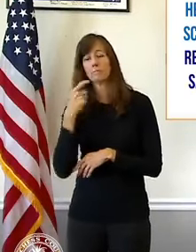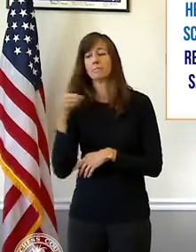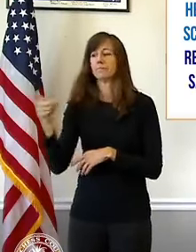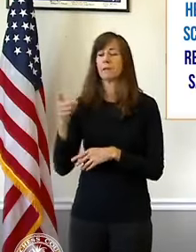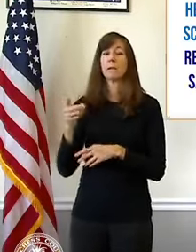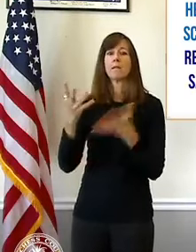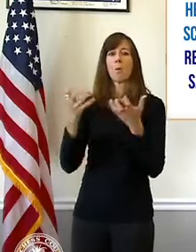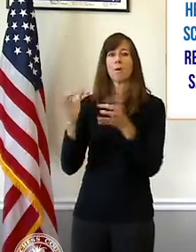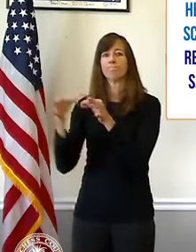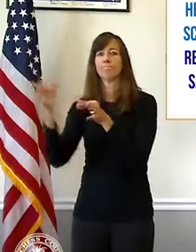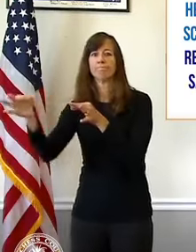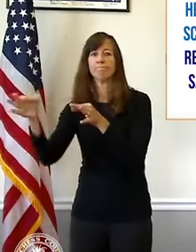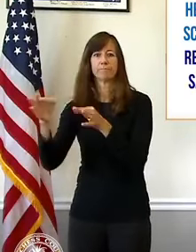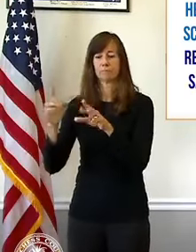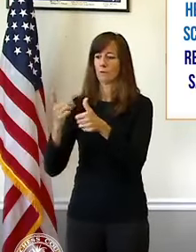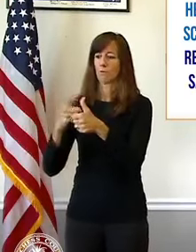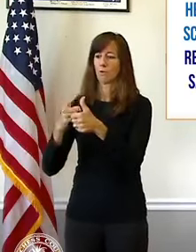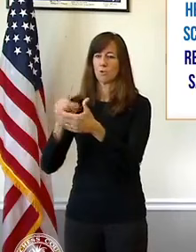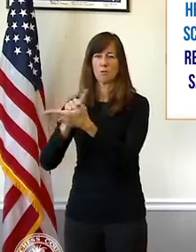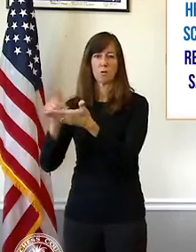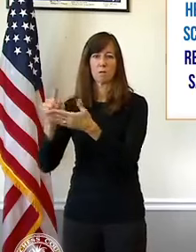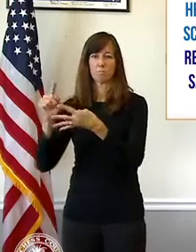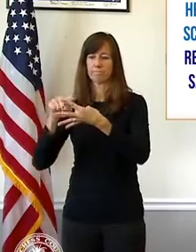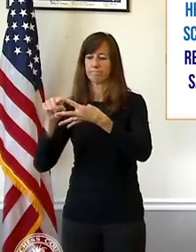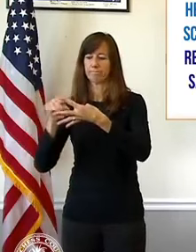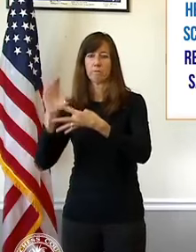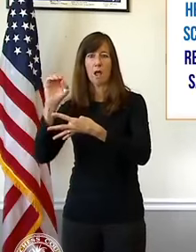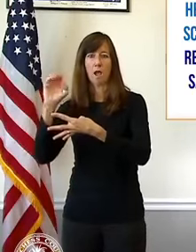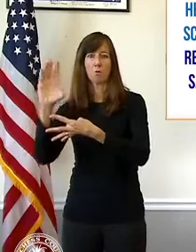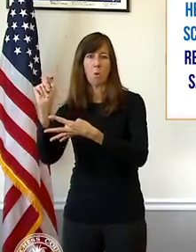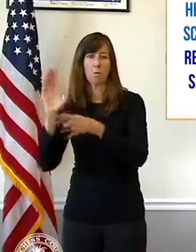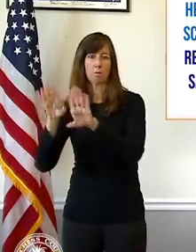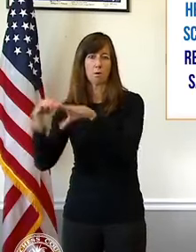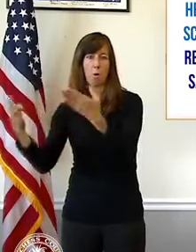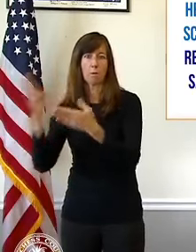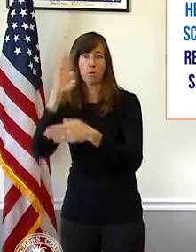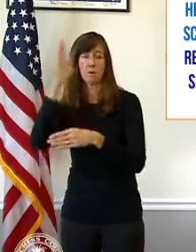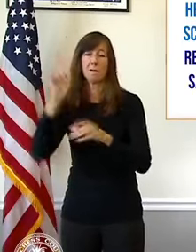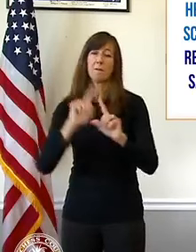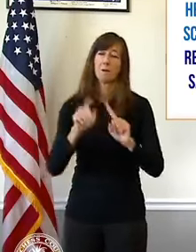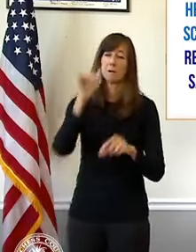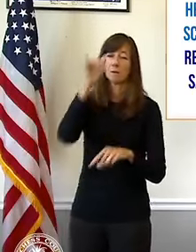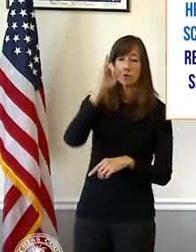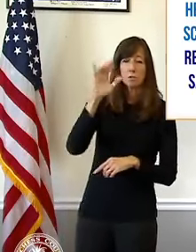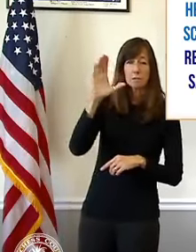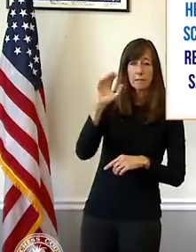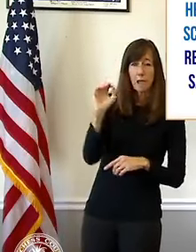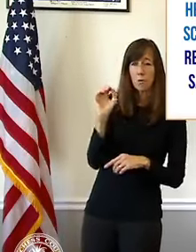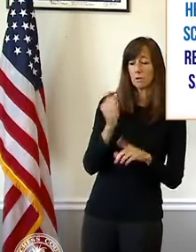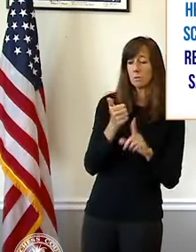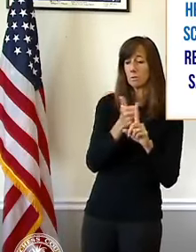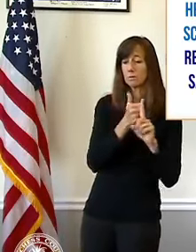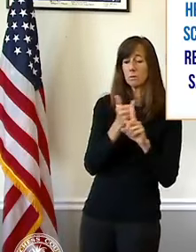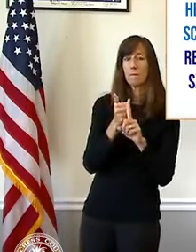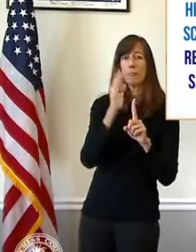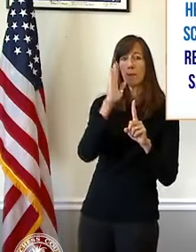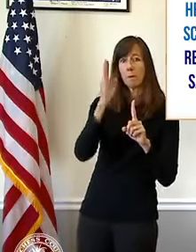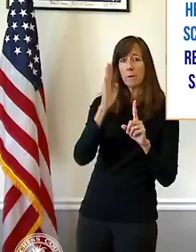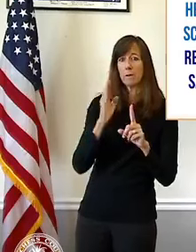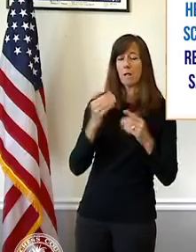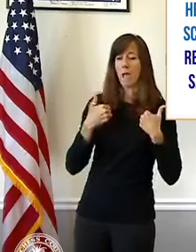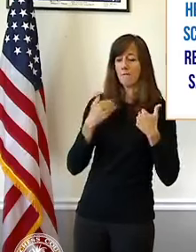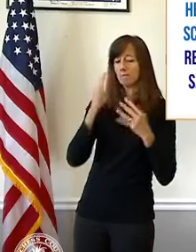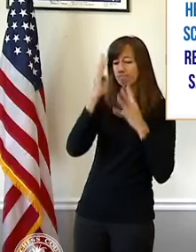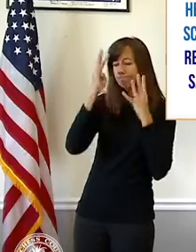again, Dutchess County Health Department providing a real support structure to school districts. We have our rapid response team.